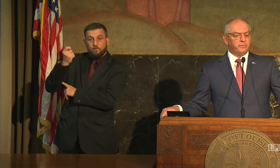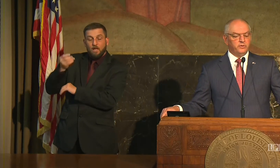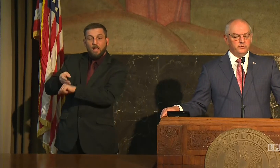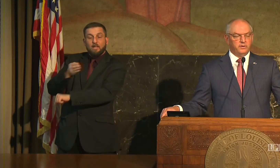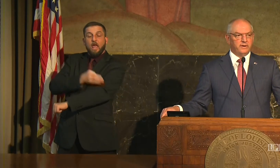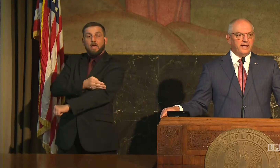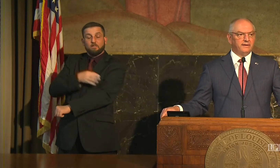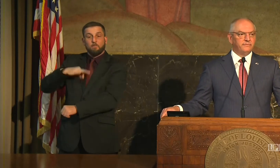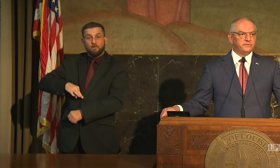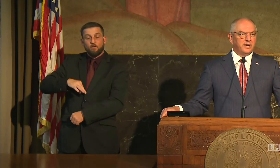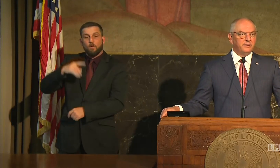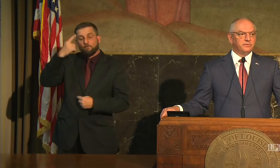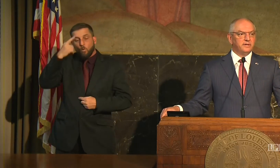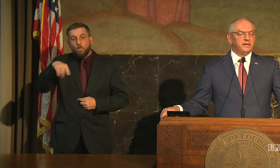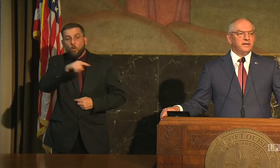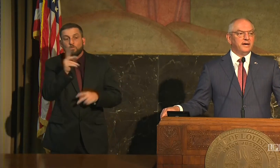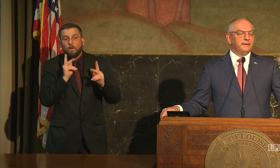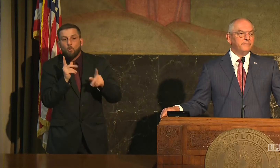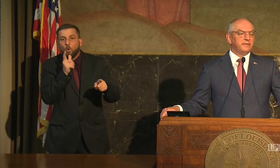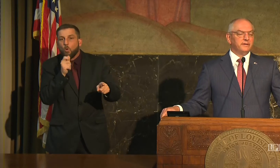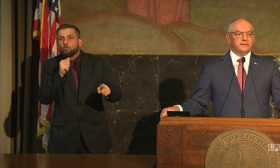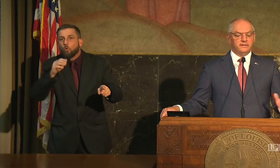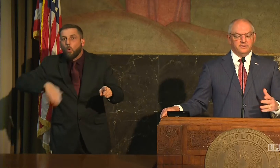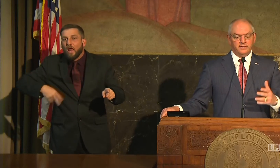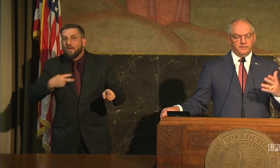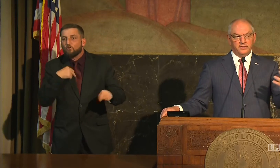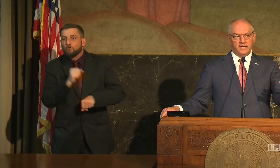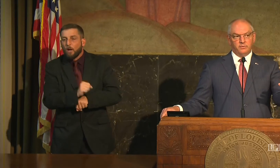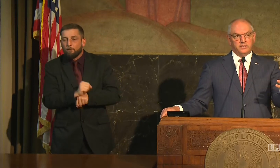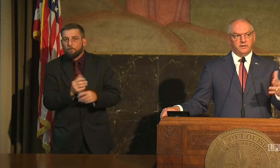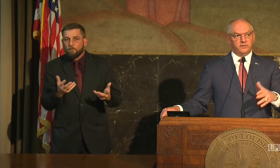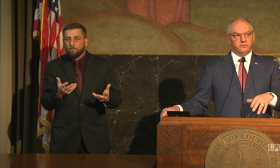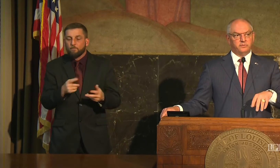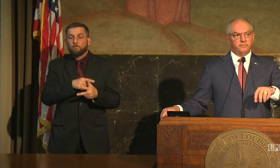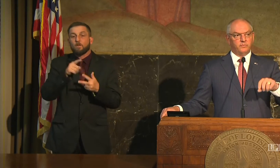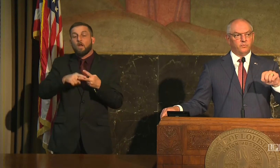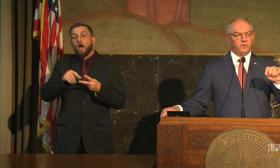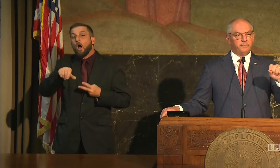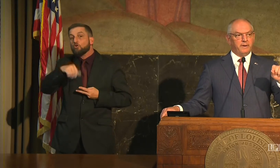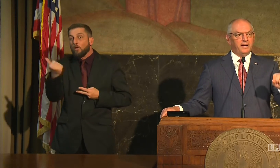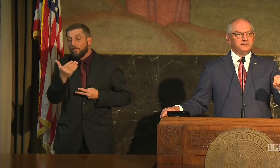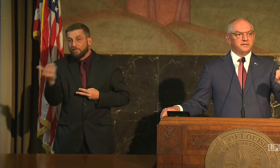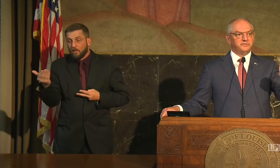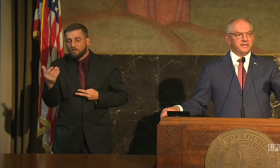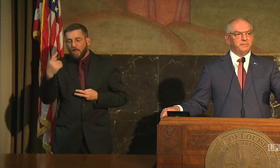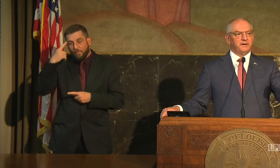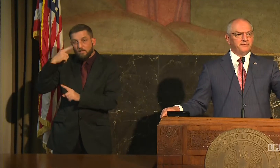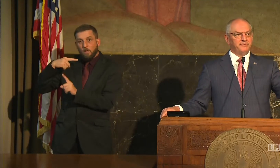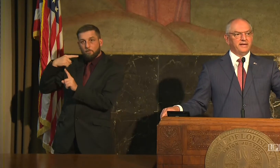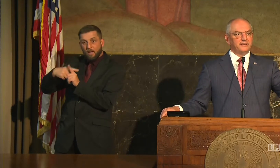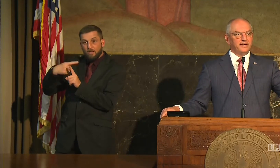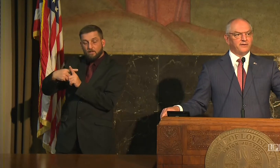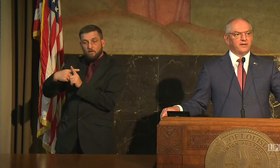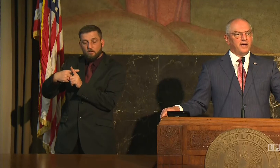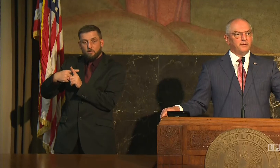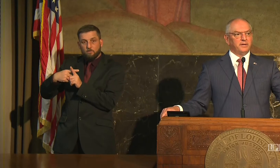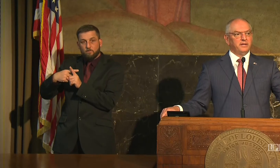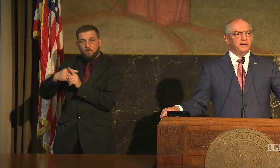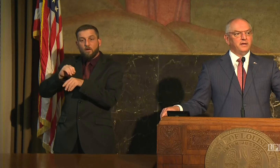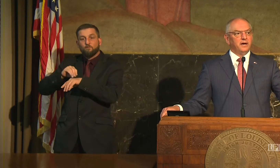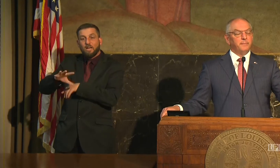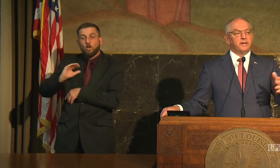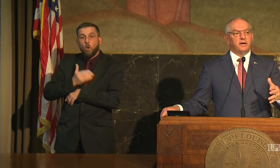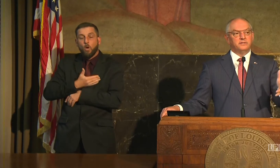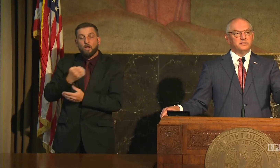for people who don't have jobs. The other thing I will tell you, there's a really positive stimulative effect in our